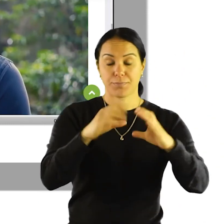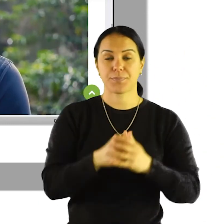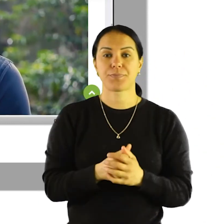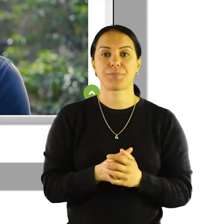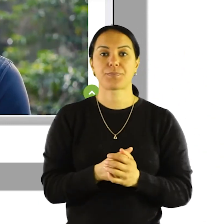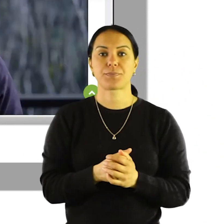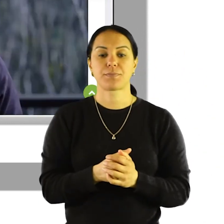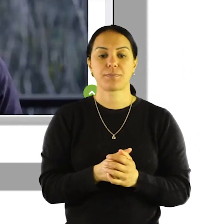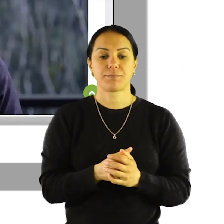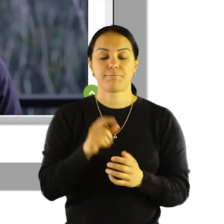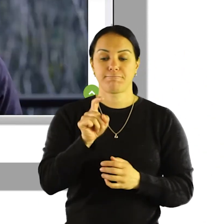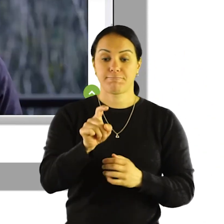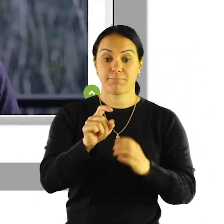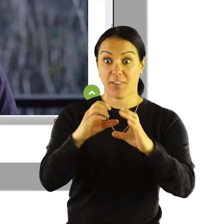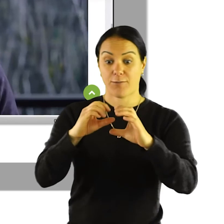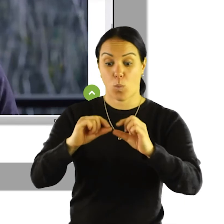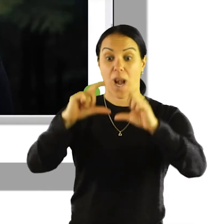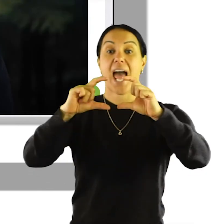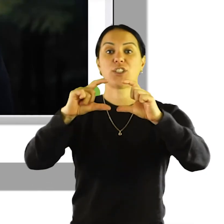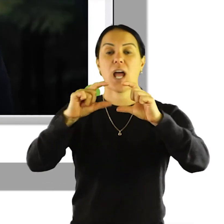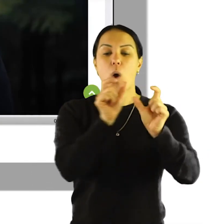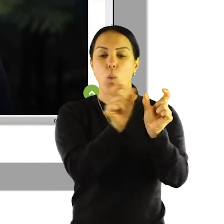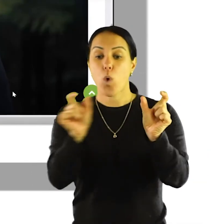put accessible text if you would like it larger.